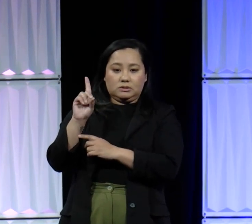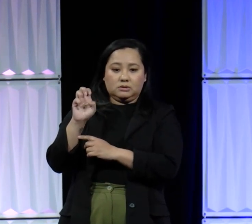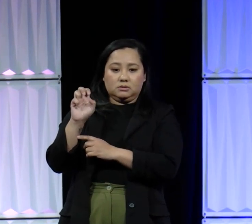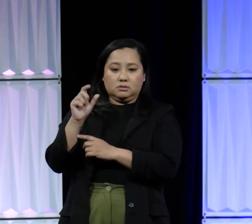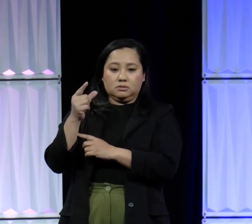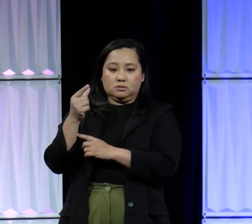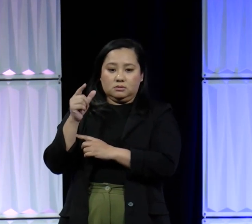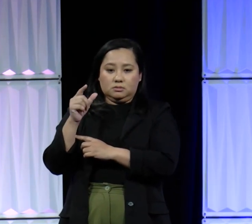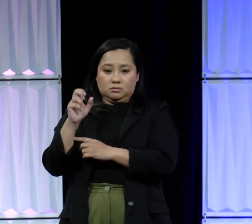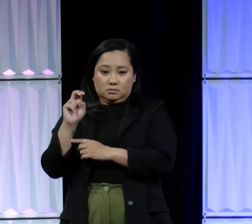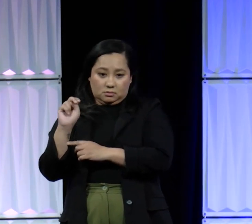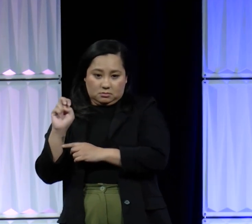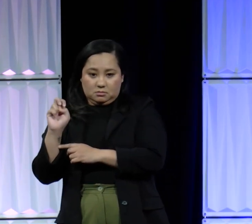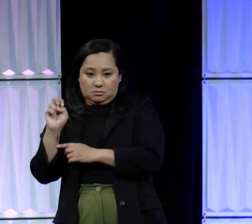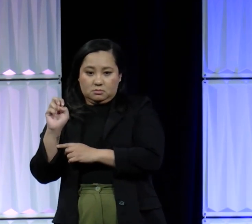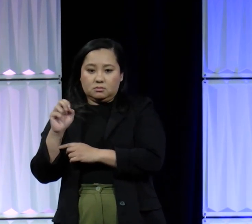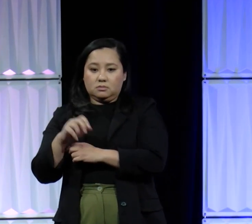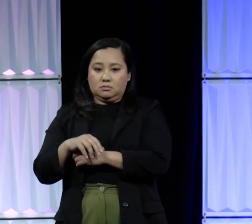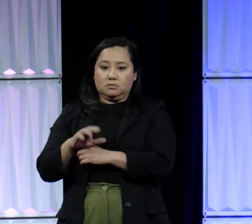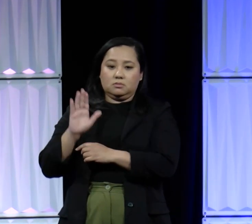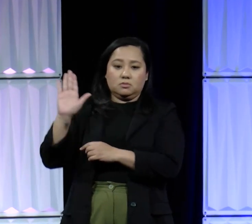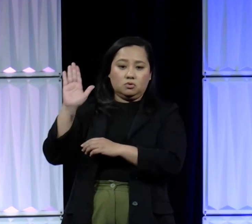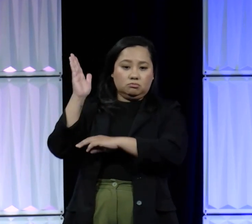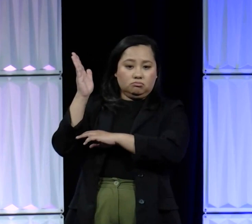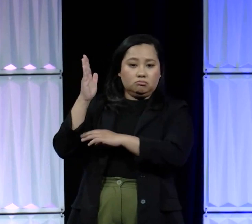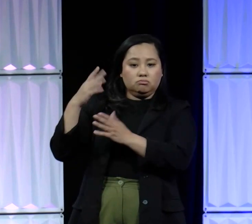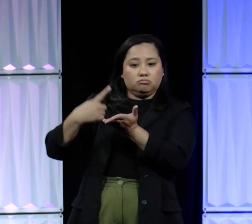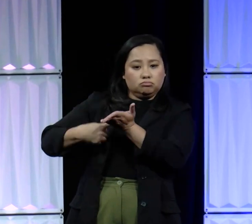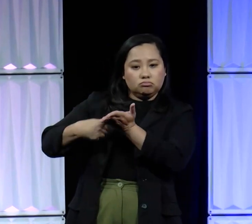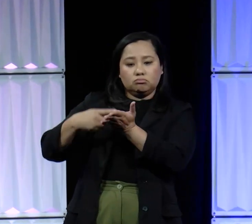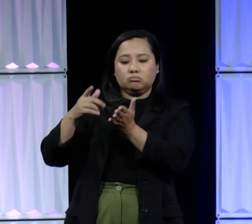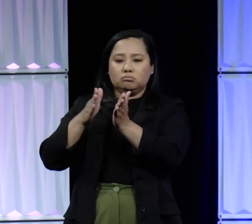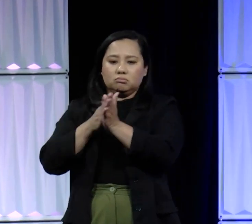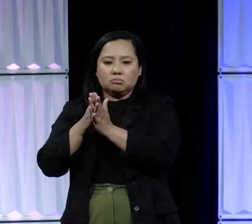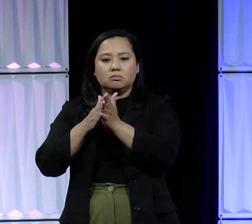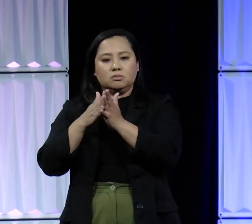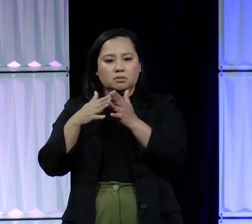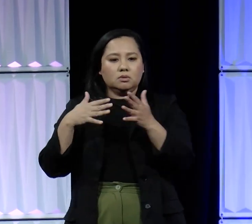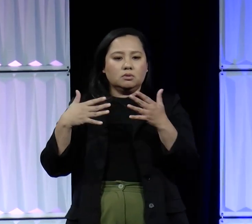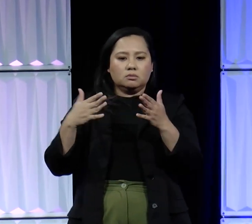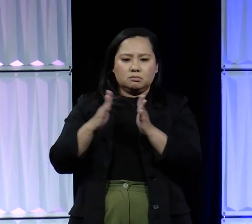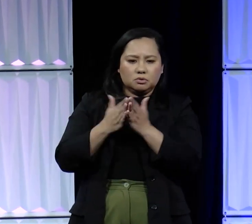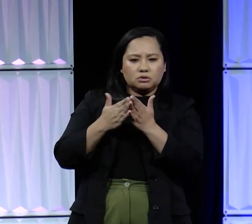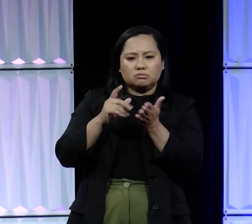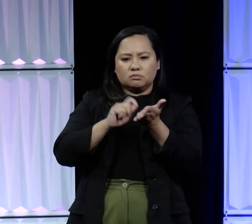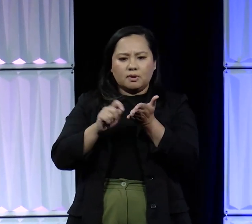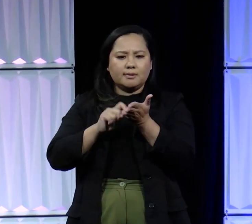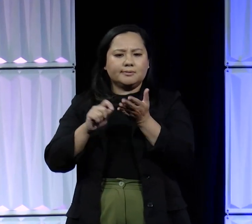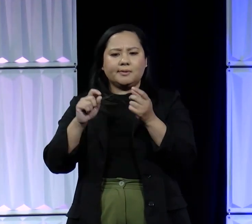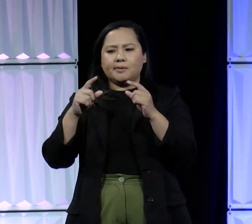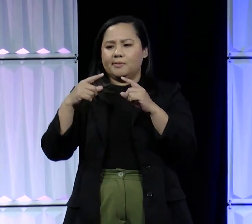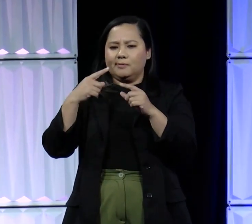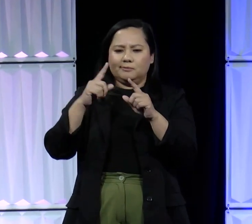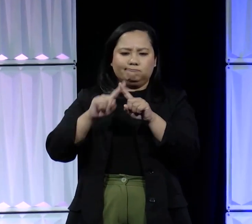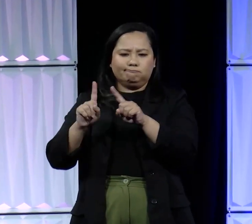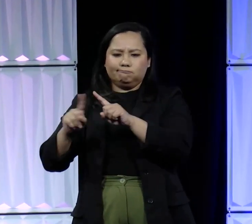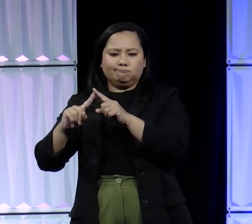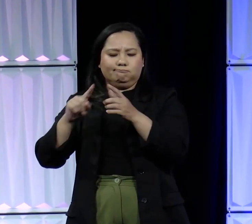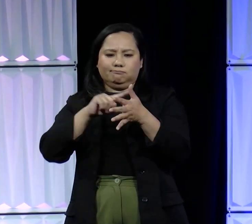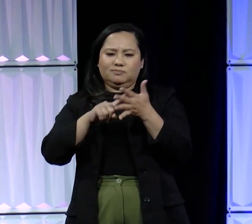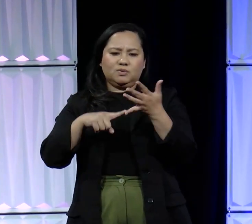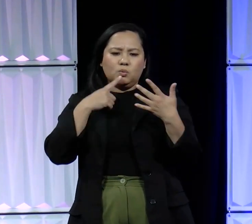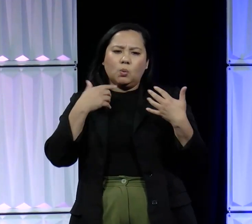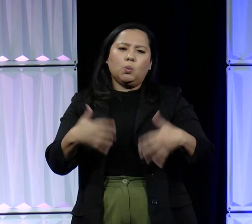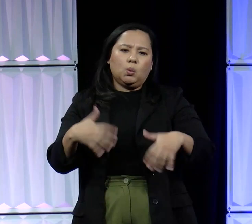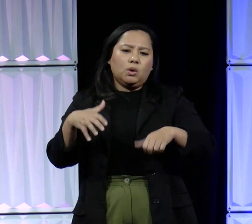is known for her groundbreaking talks, books, and other forms of literature on a number of thought-provoking topics. The